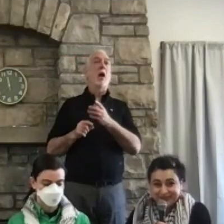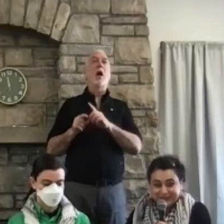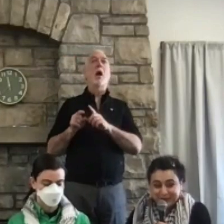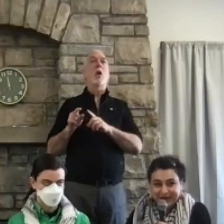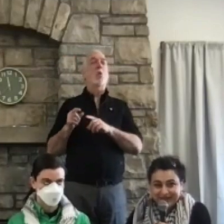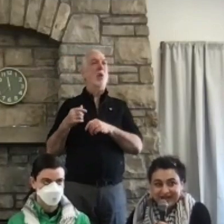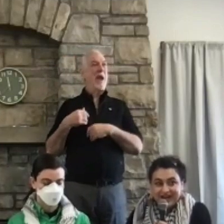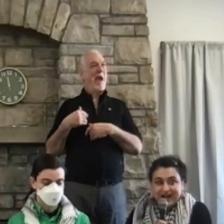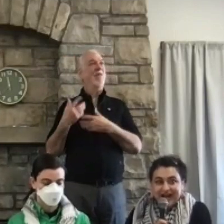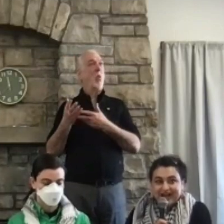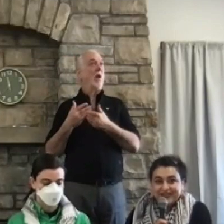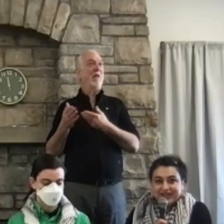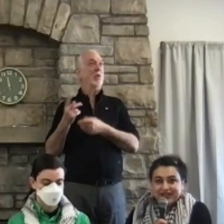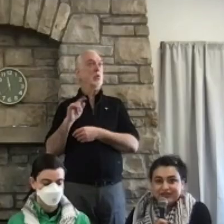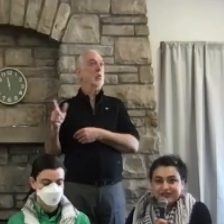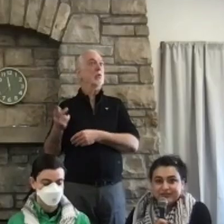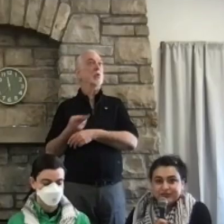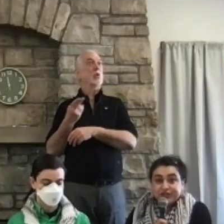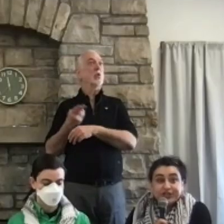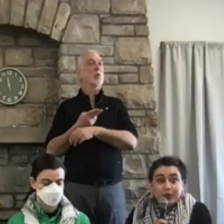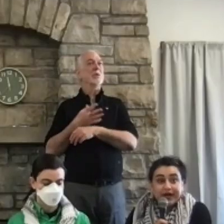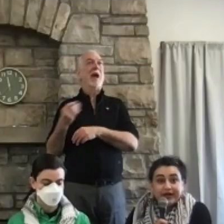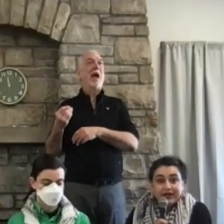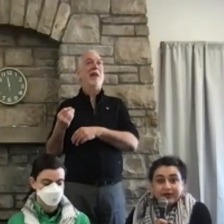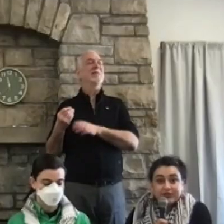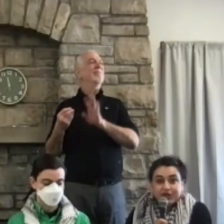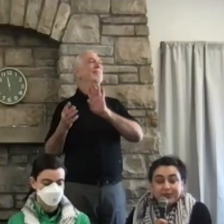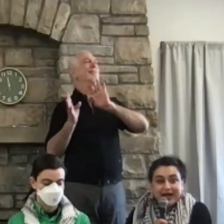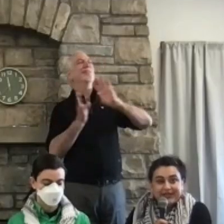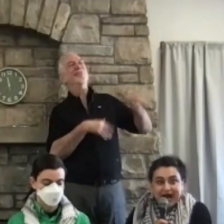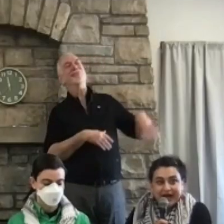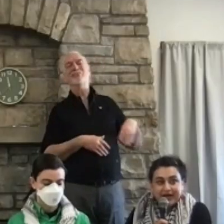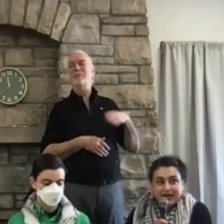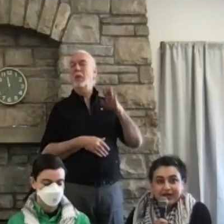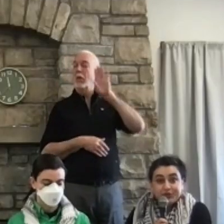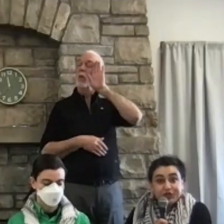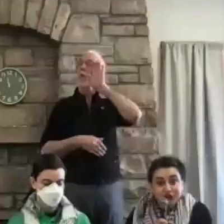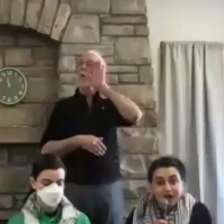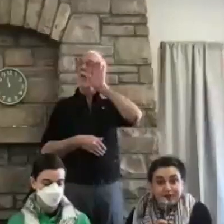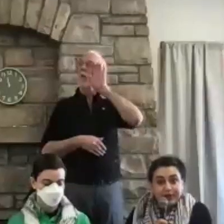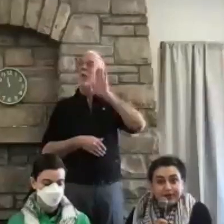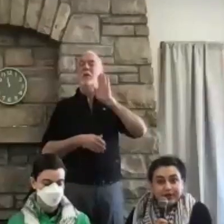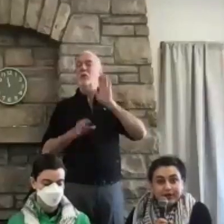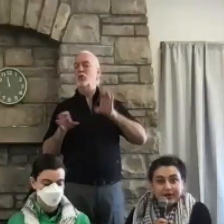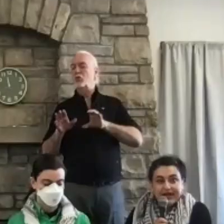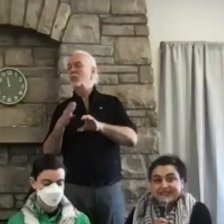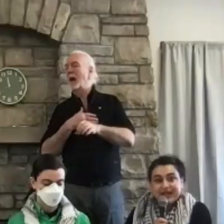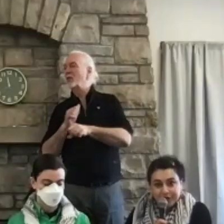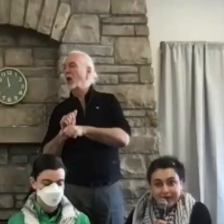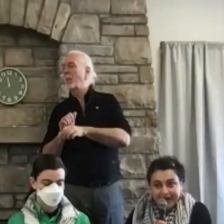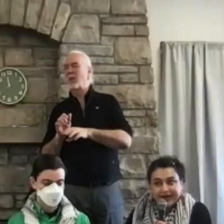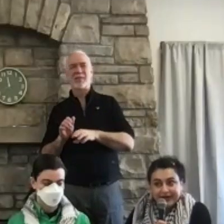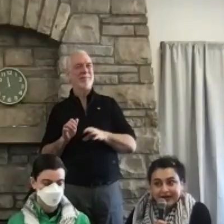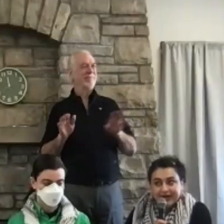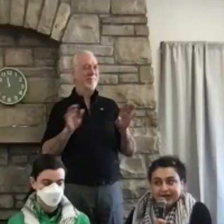having to treat people with, and just ignore it. Turn a blind eye and do your job. And it's